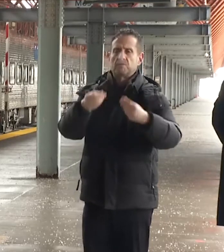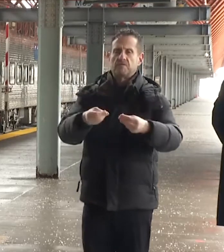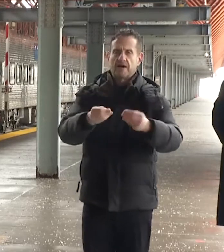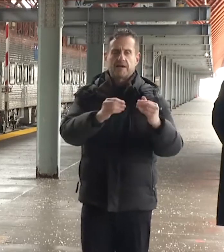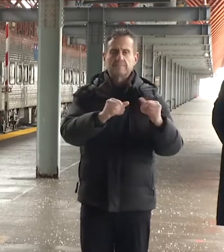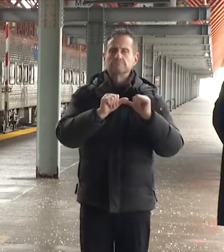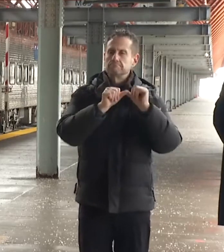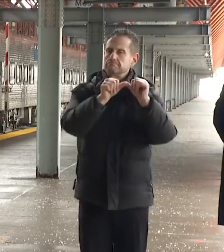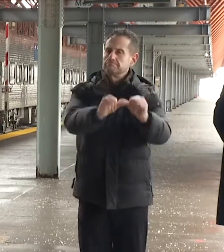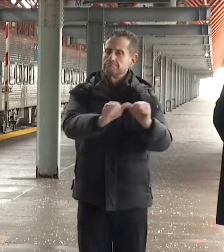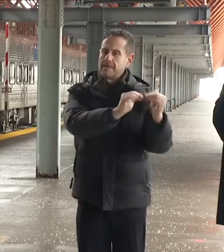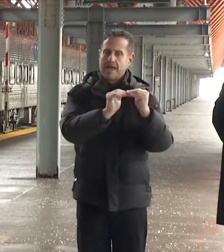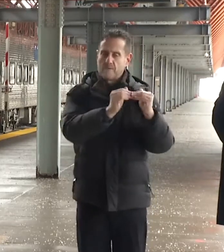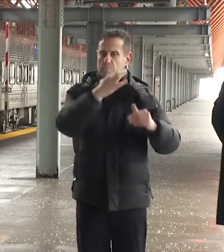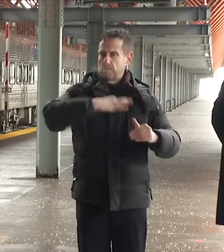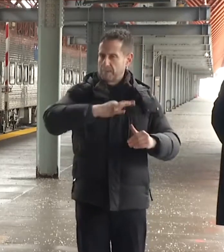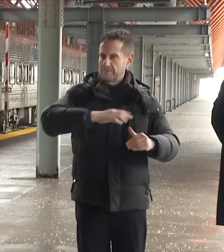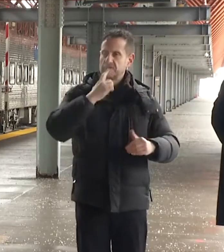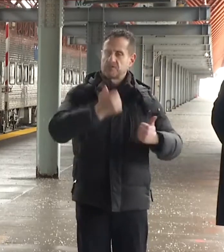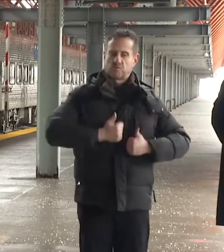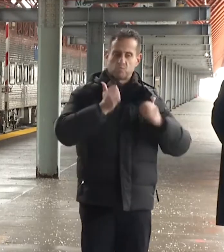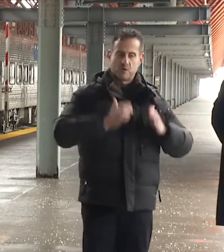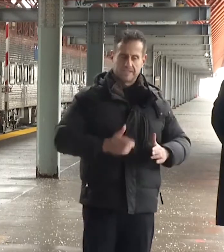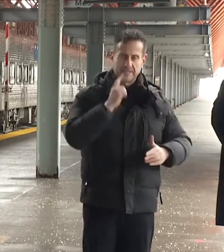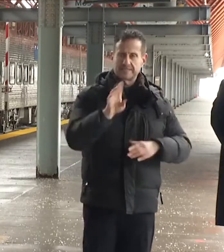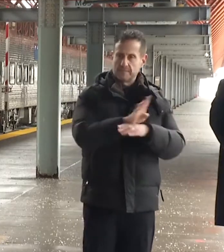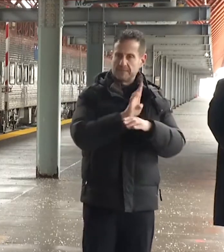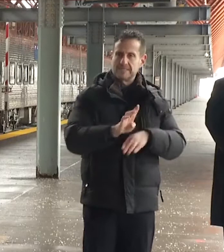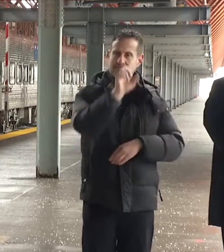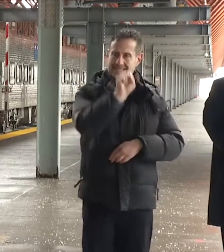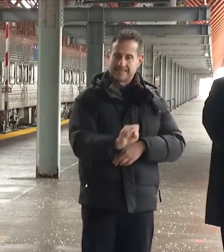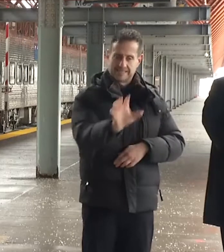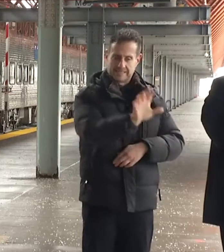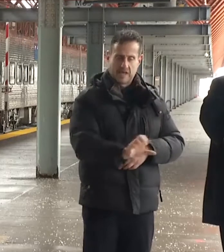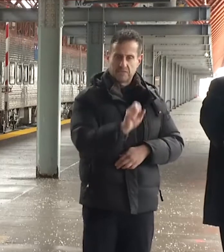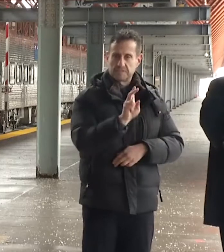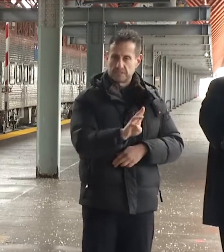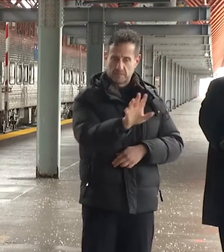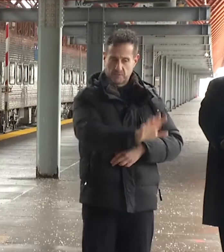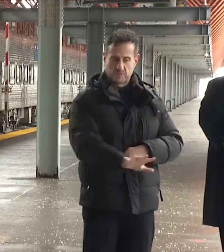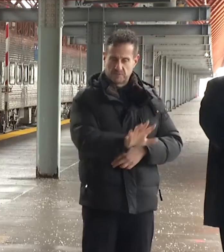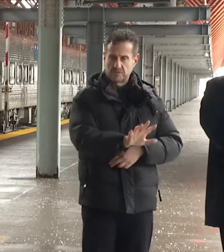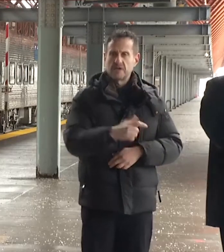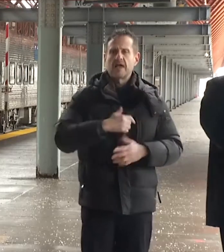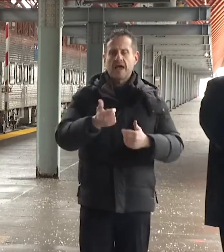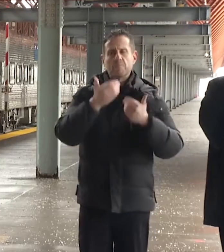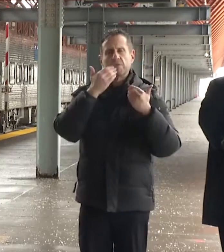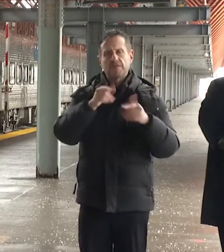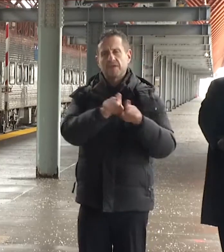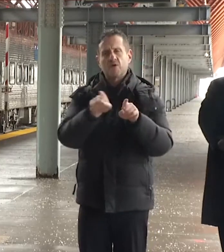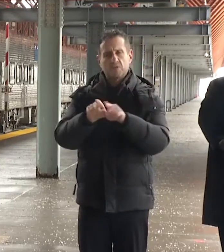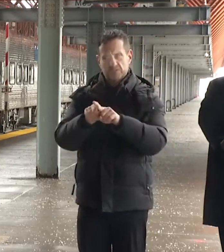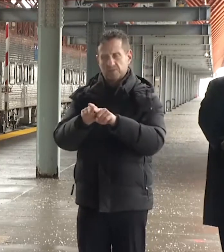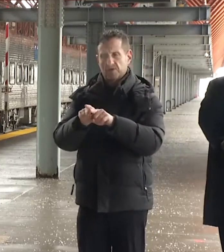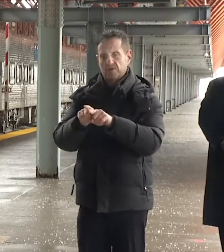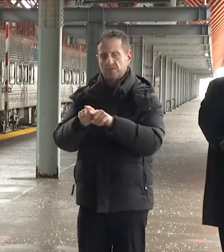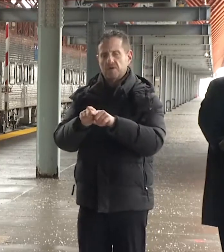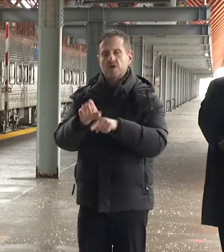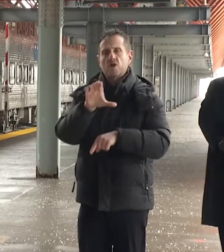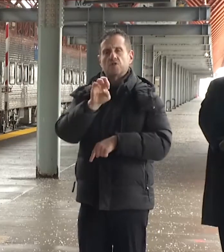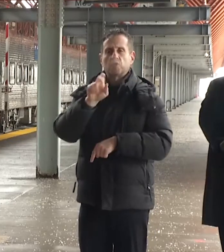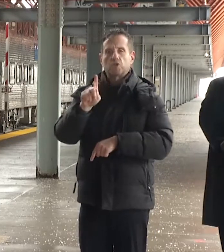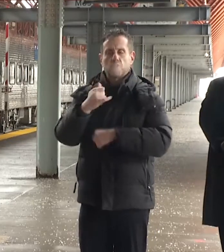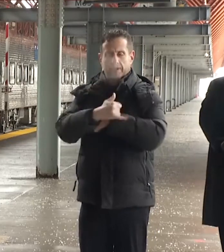benefits for residents and businesses in the Southland. I'd like to thank all the Cook